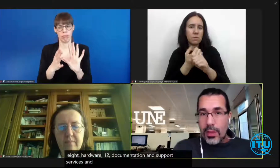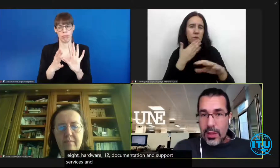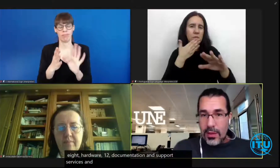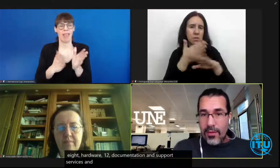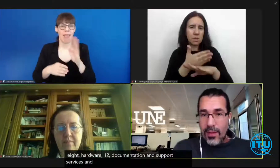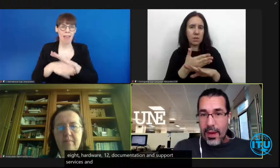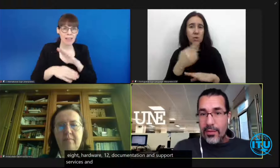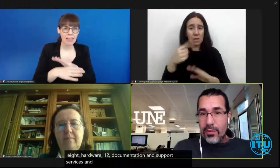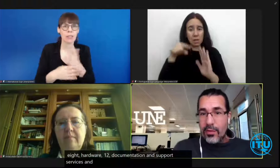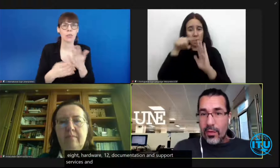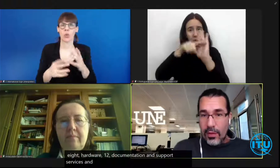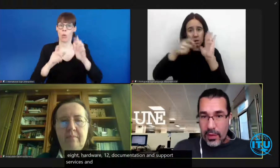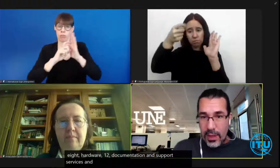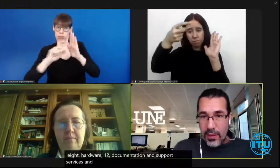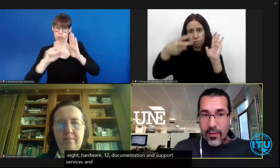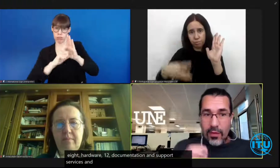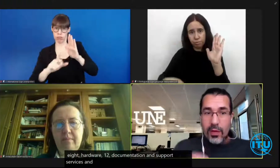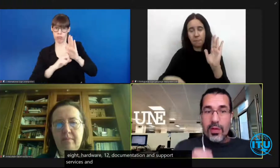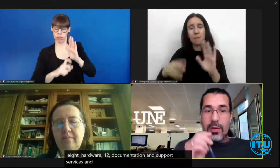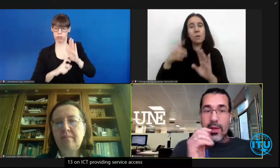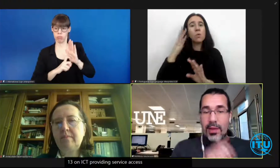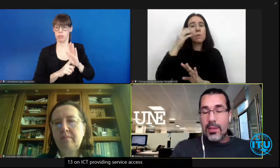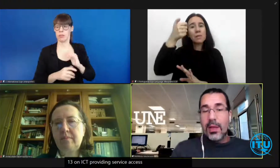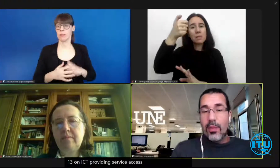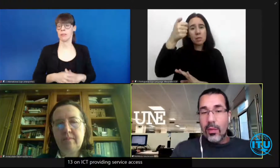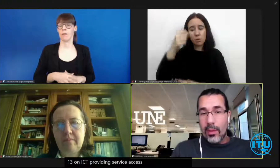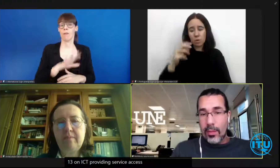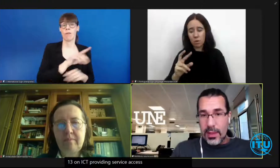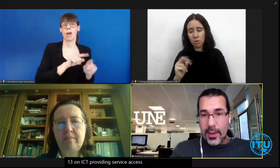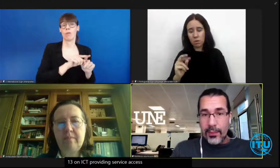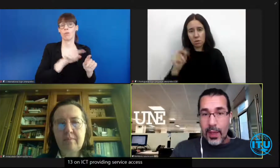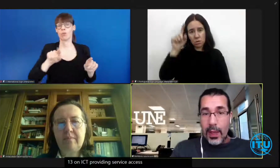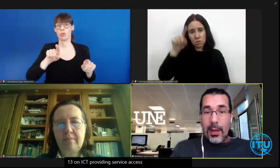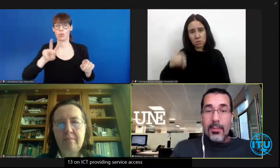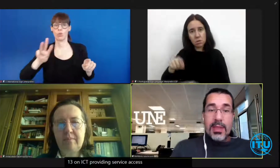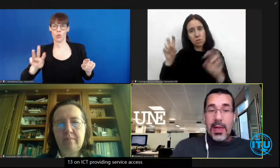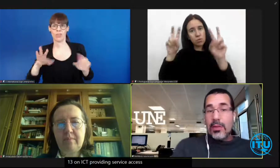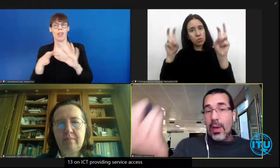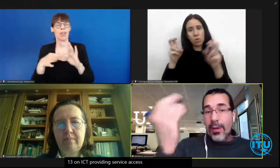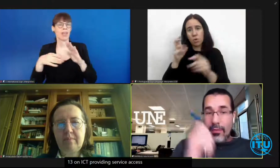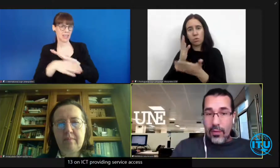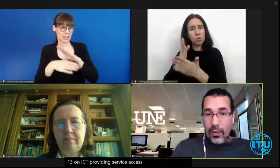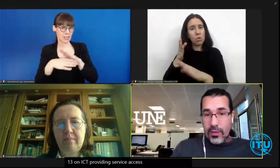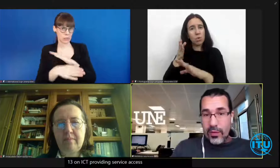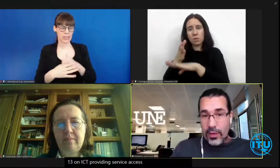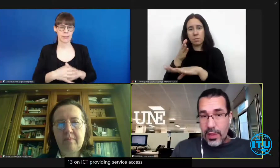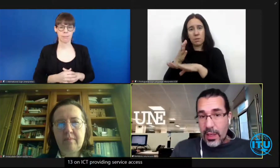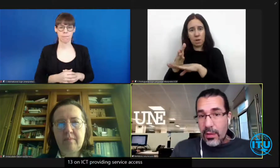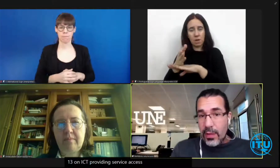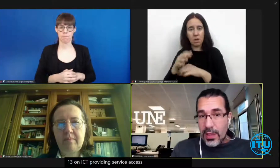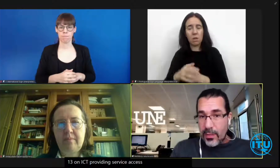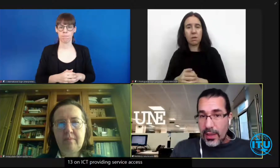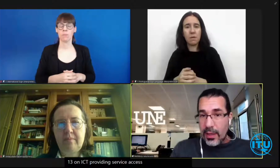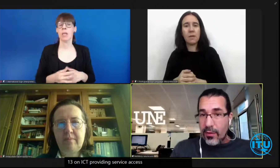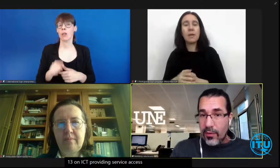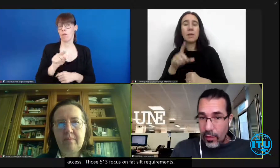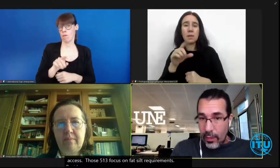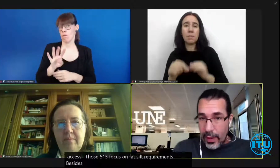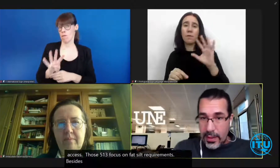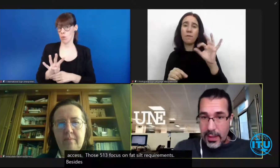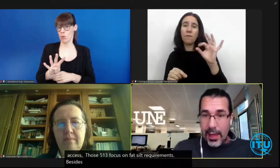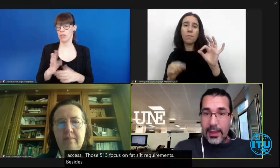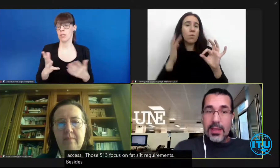Those clauses, 5 to 13, focus on the accessibility requirements. Besides, we have Clause 14, which explains